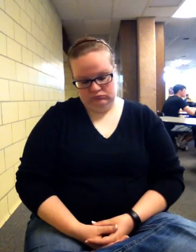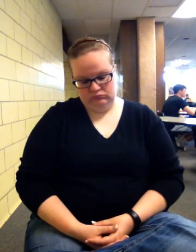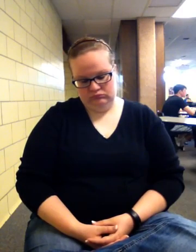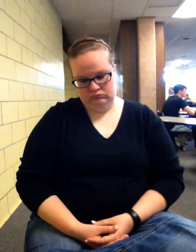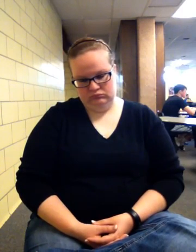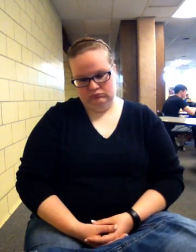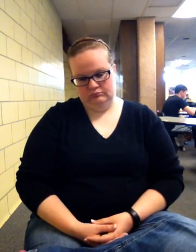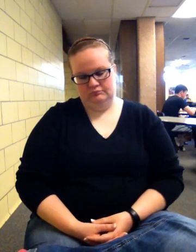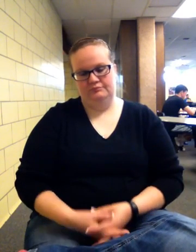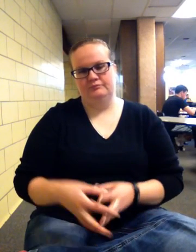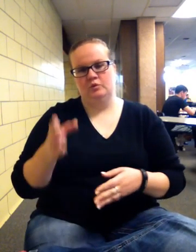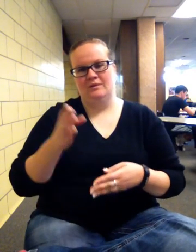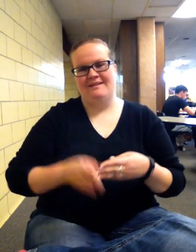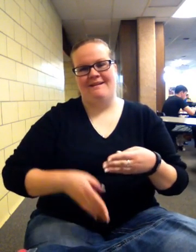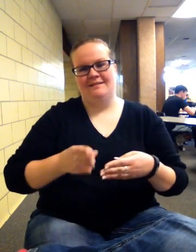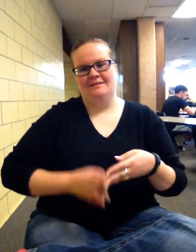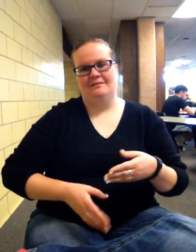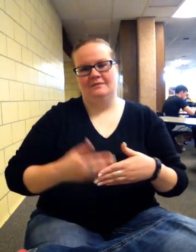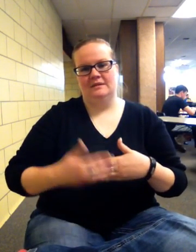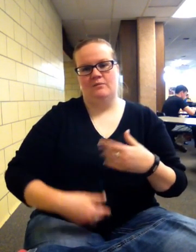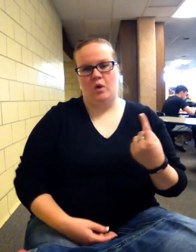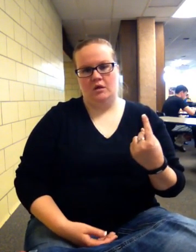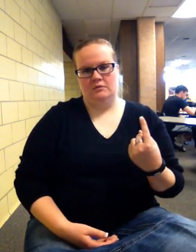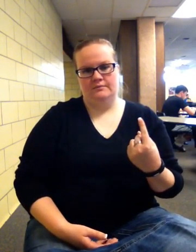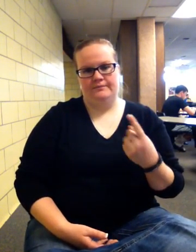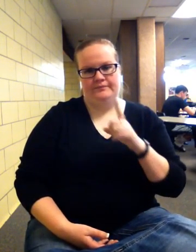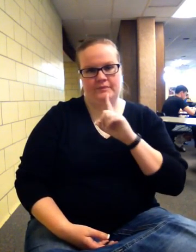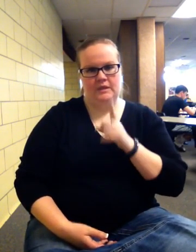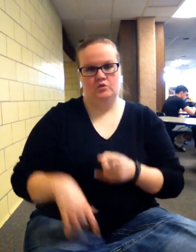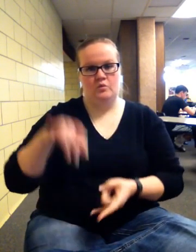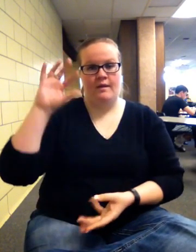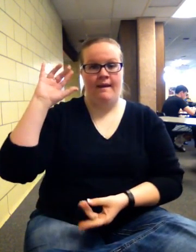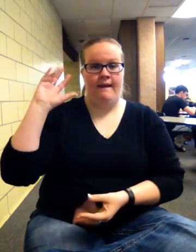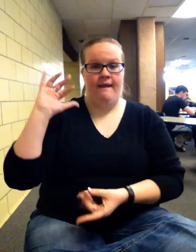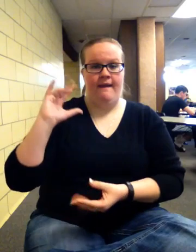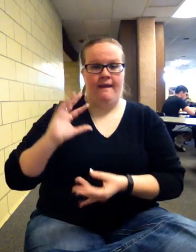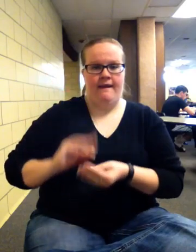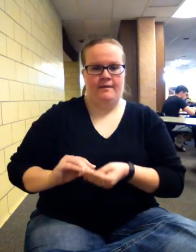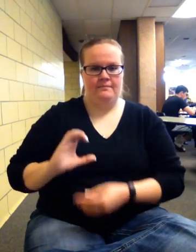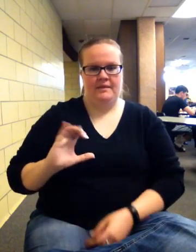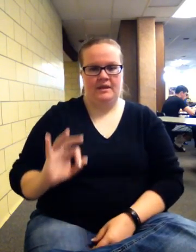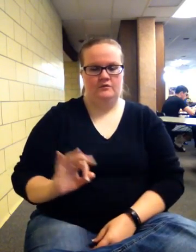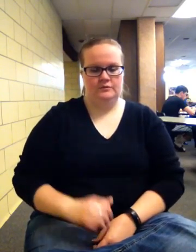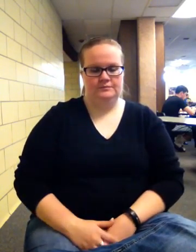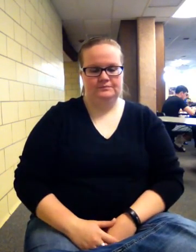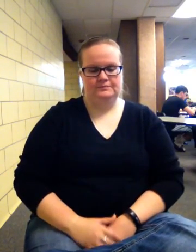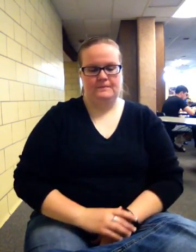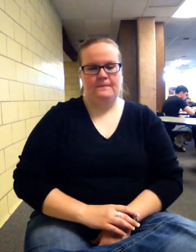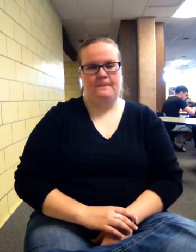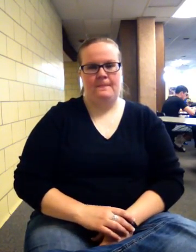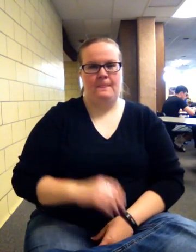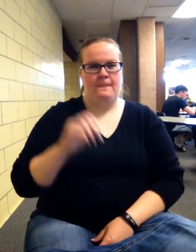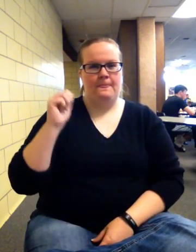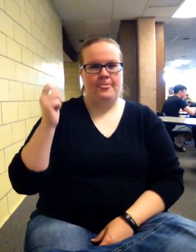So the end of step number one is you add up all of those cash flows, all of those future values. And don't